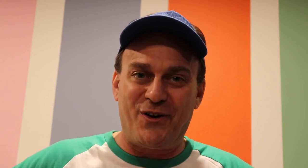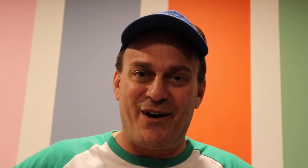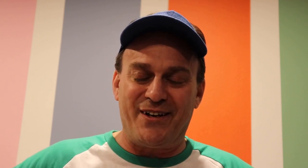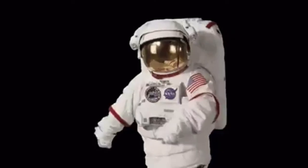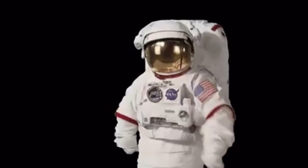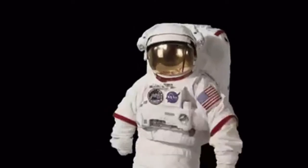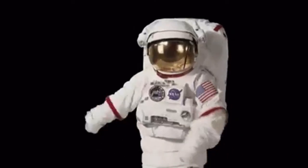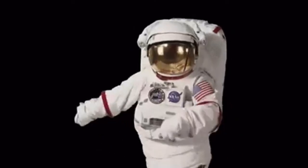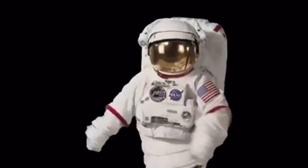fun.